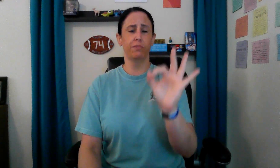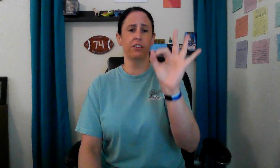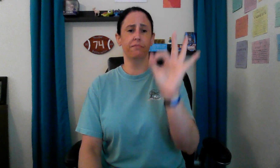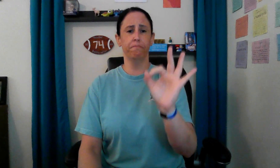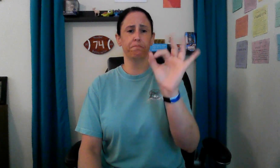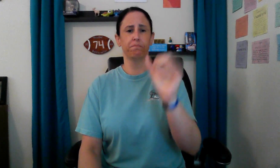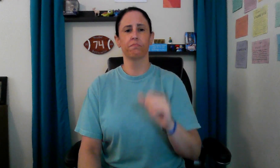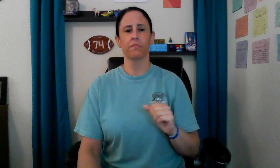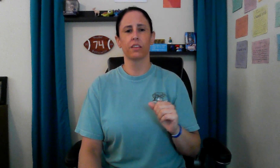Fremont.